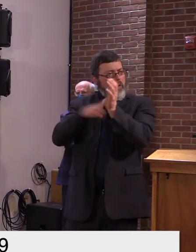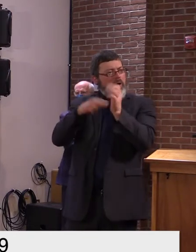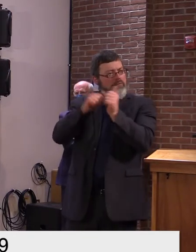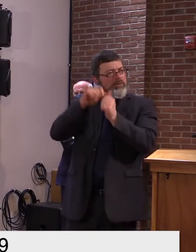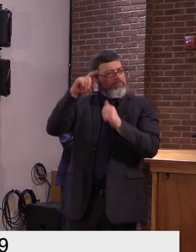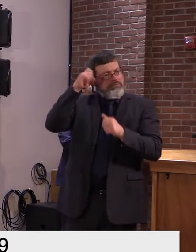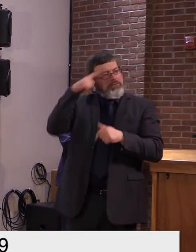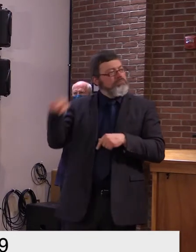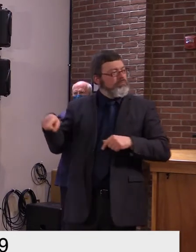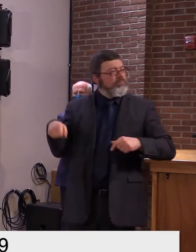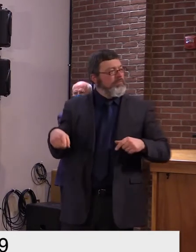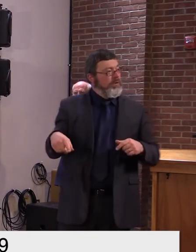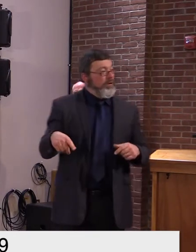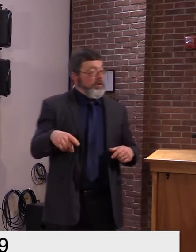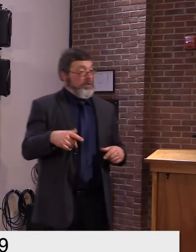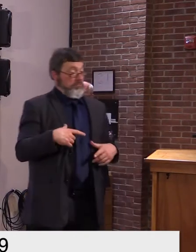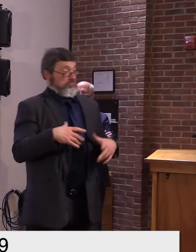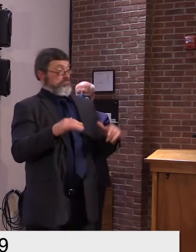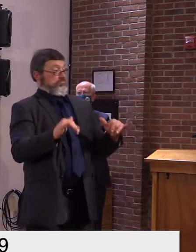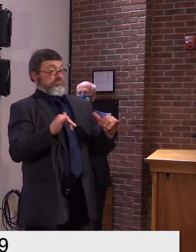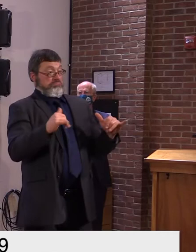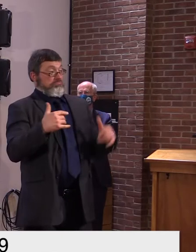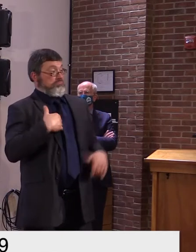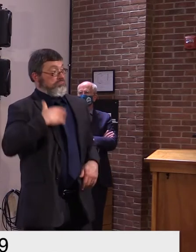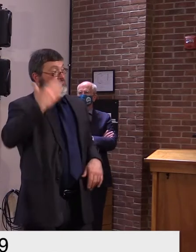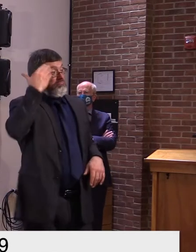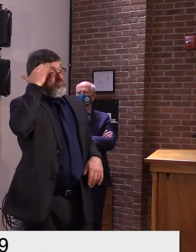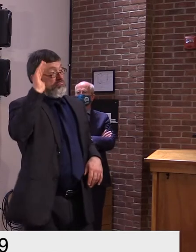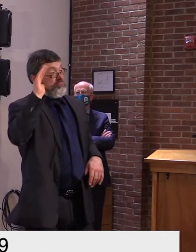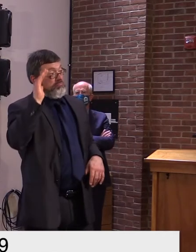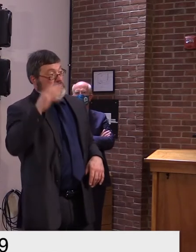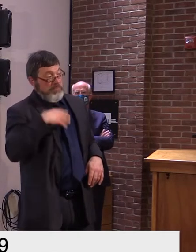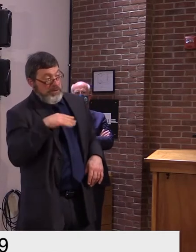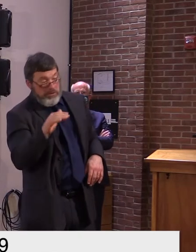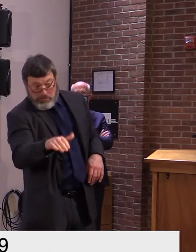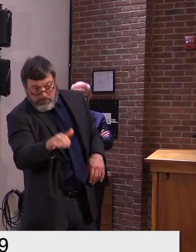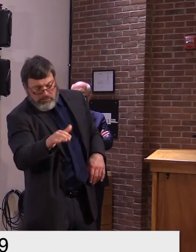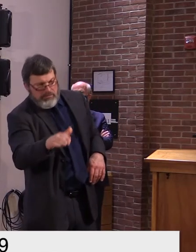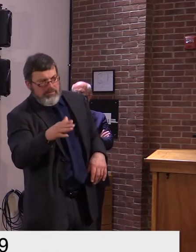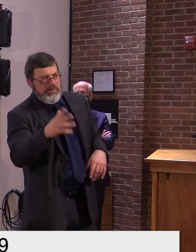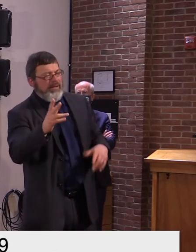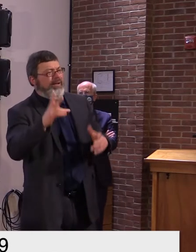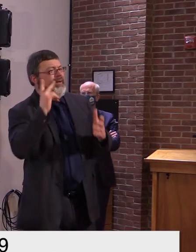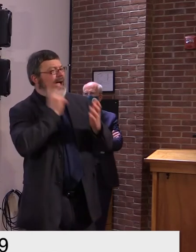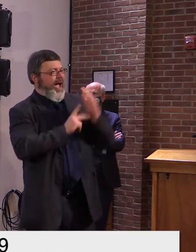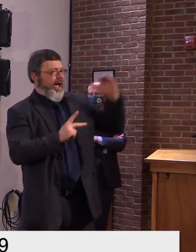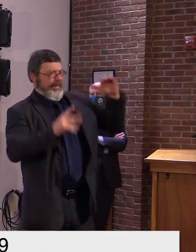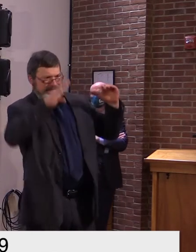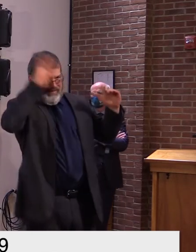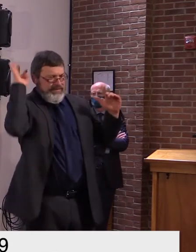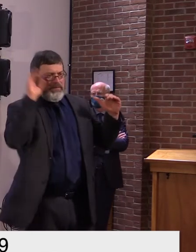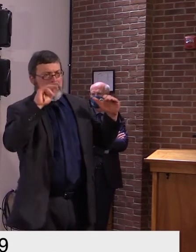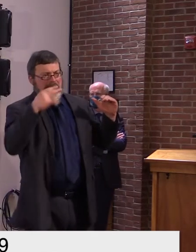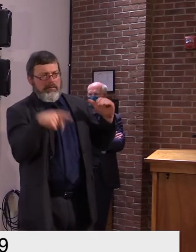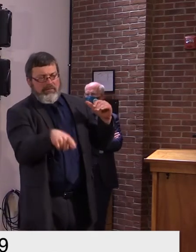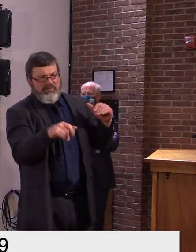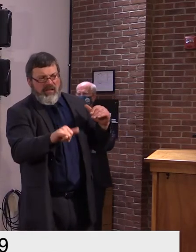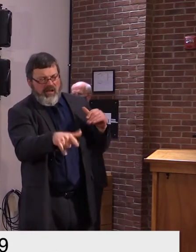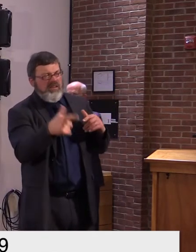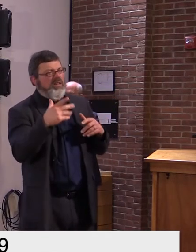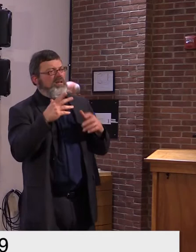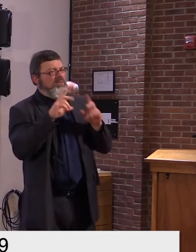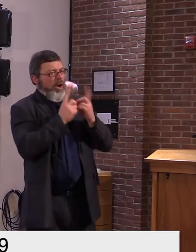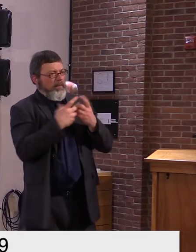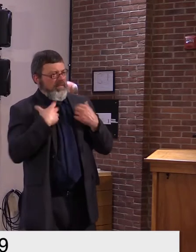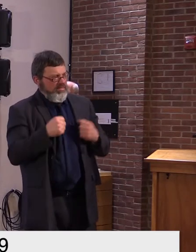all. Secretary Smith, are you aware of anything of that nature? This is not ringing a bell at all with me, Governor. We have